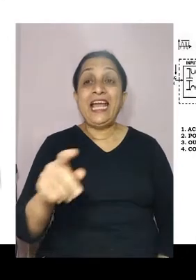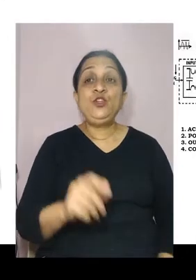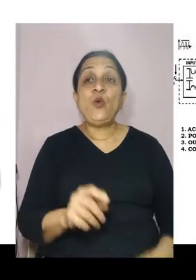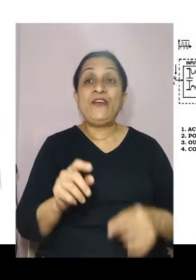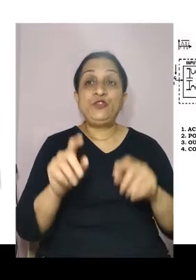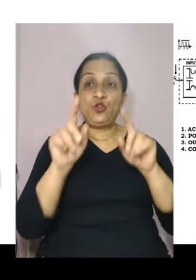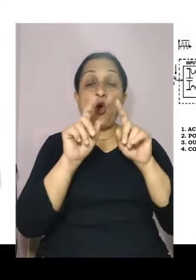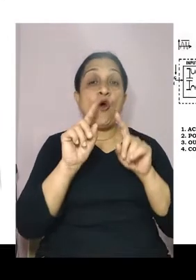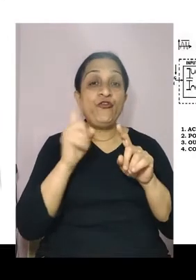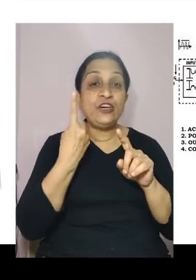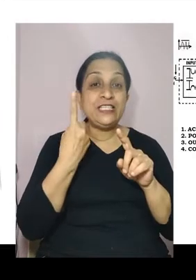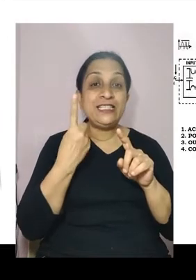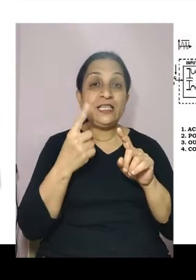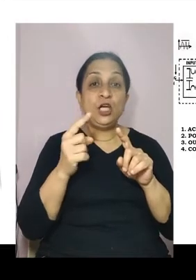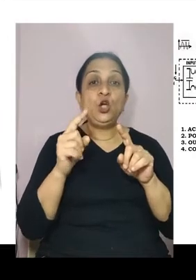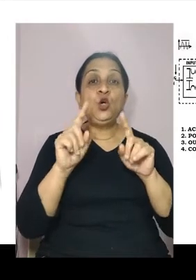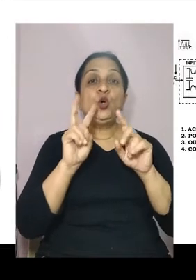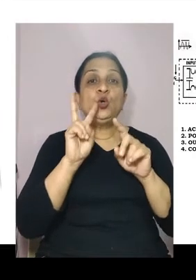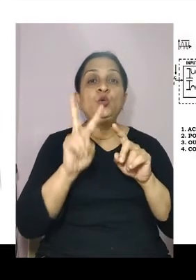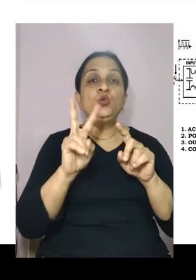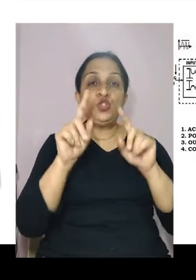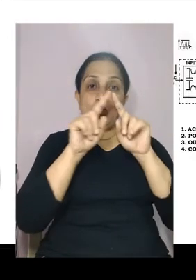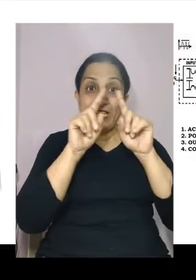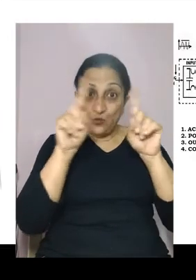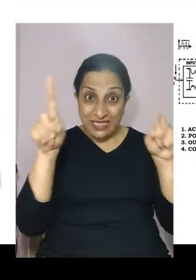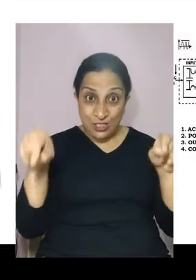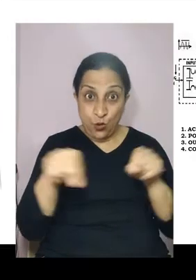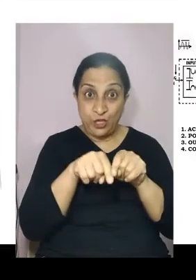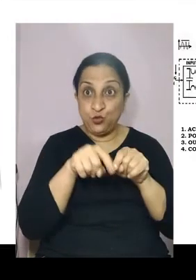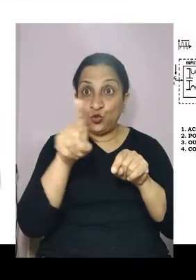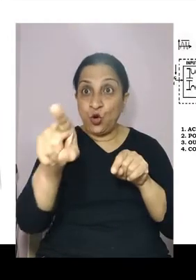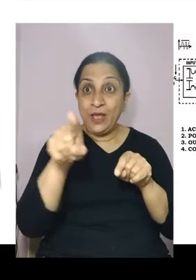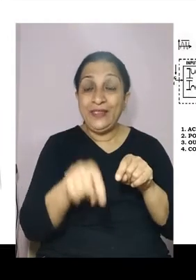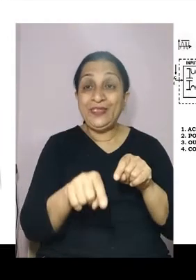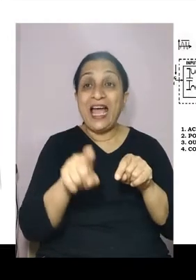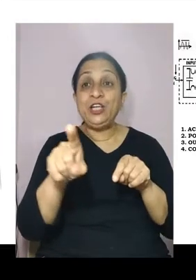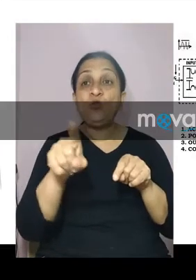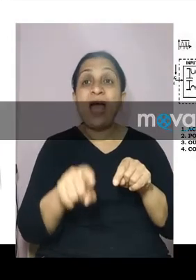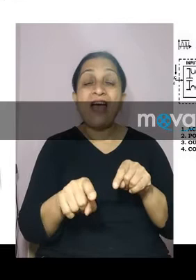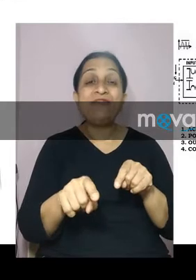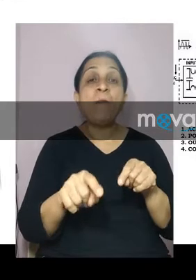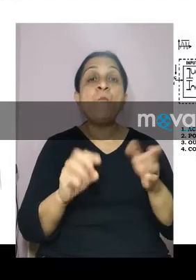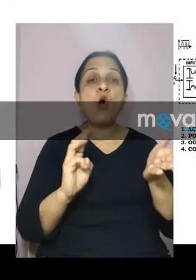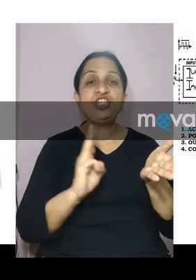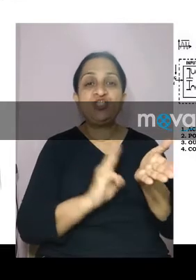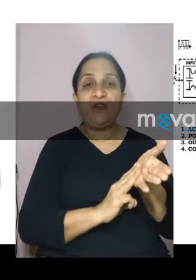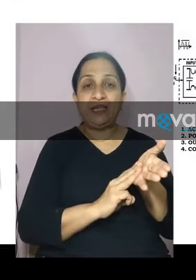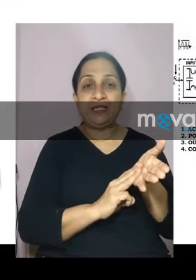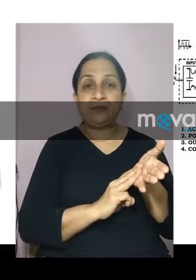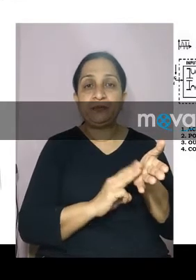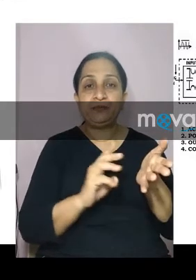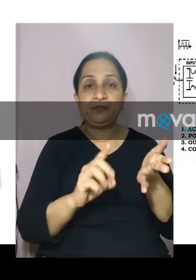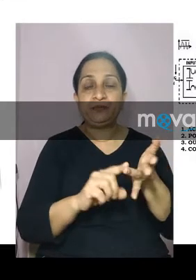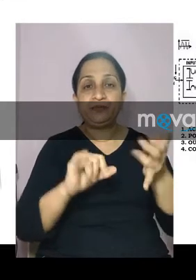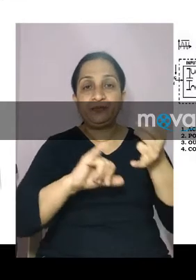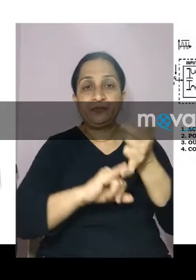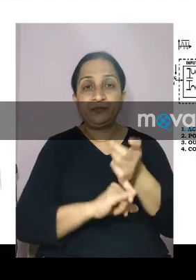In that you have to draw first 2 squares. 1 square you draw. In that you have the MOSFET